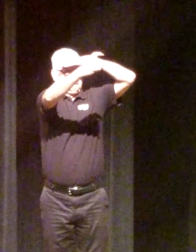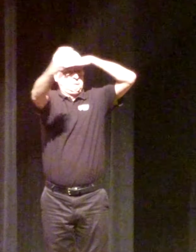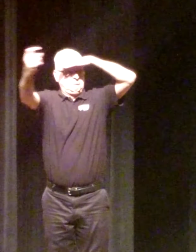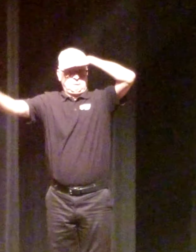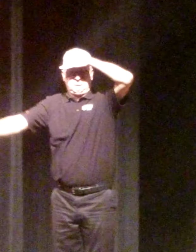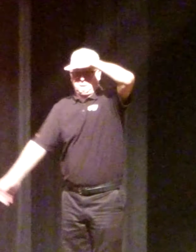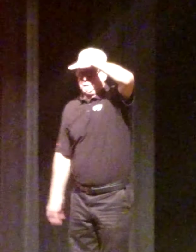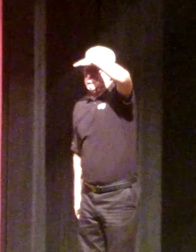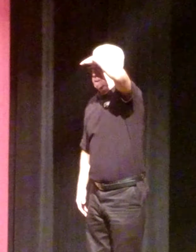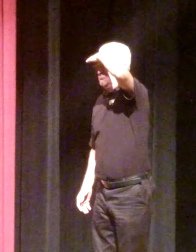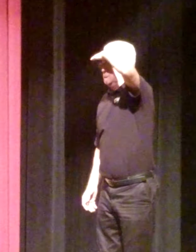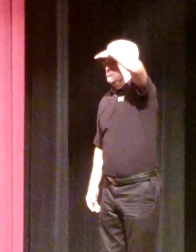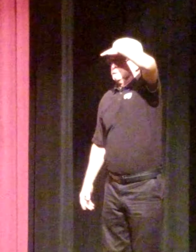Any other questions?